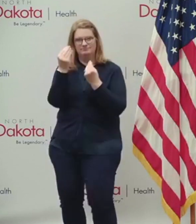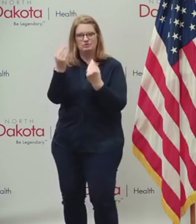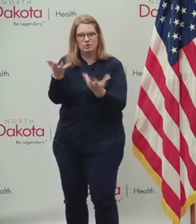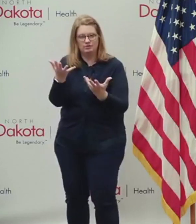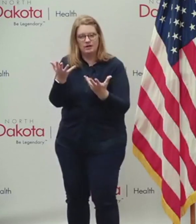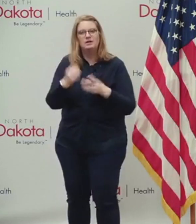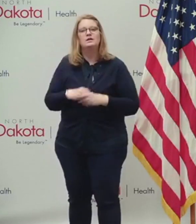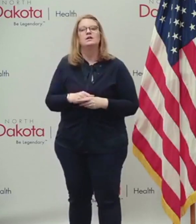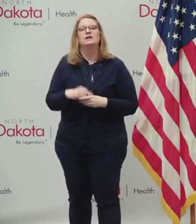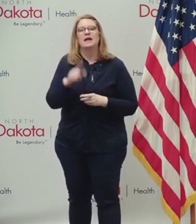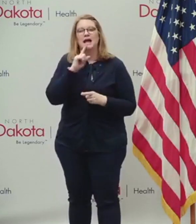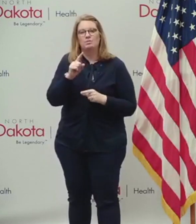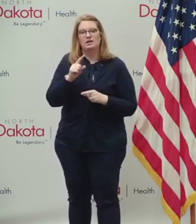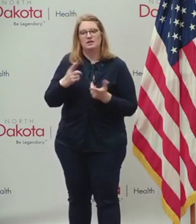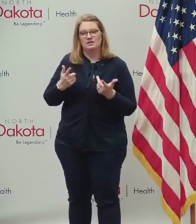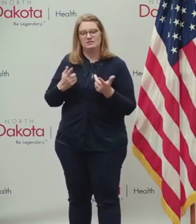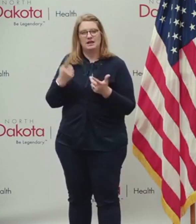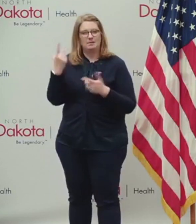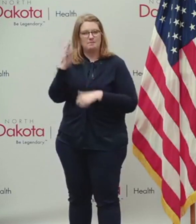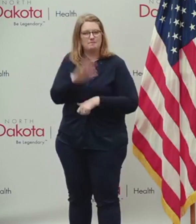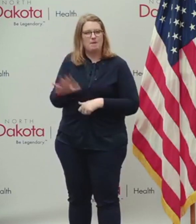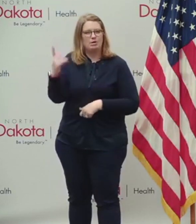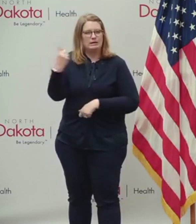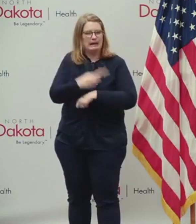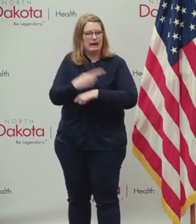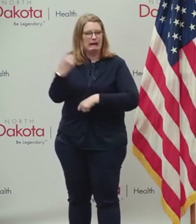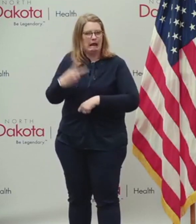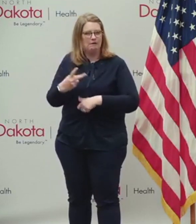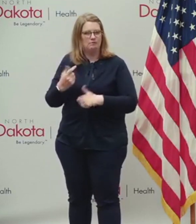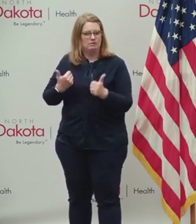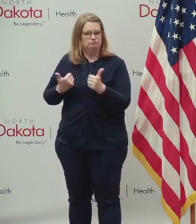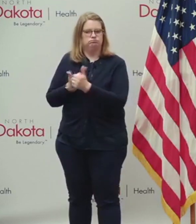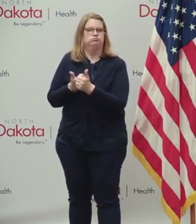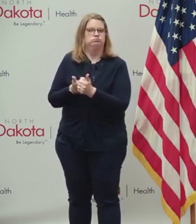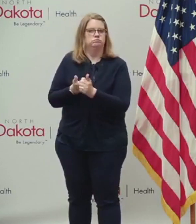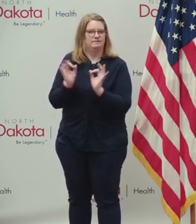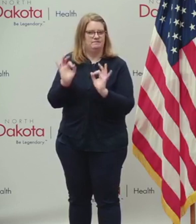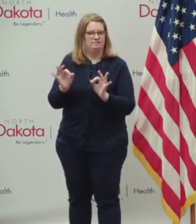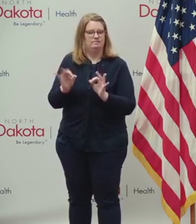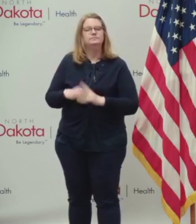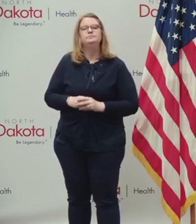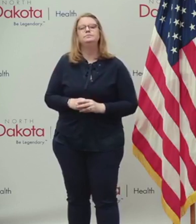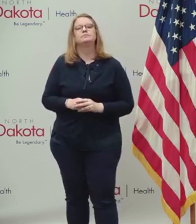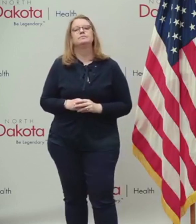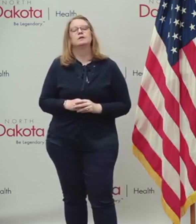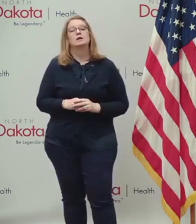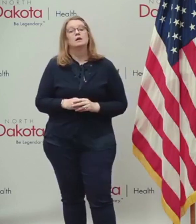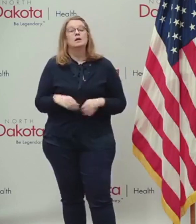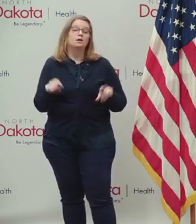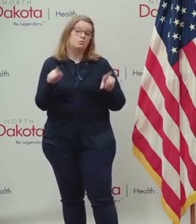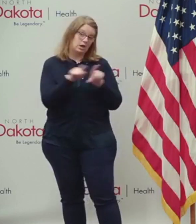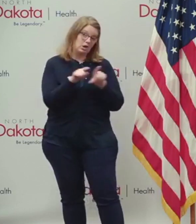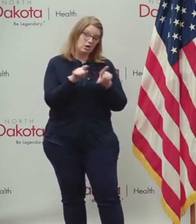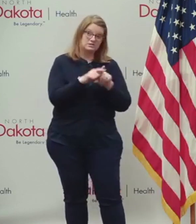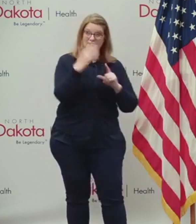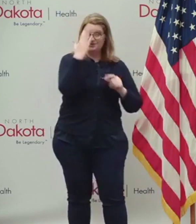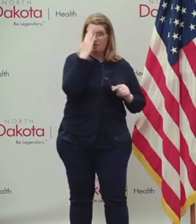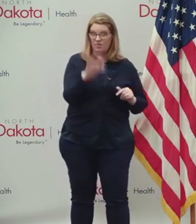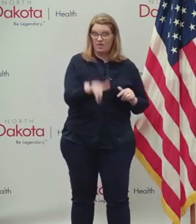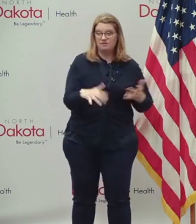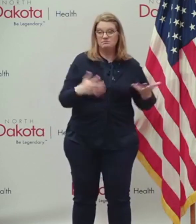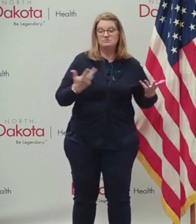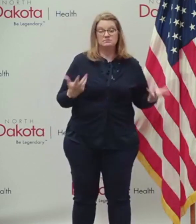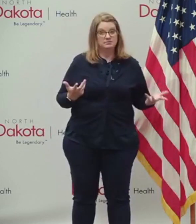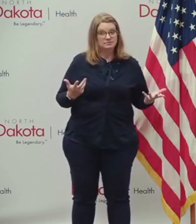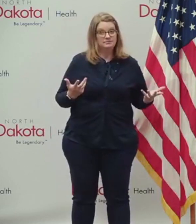and we dug through the backlog in a day and a half. And as the third thing that I want to say is that we also know that, hey, we're